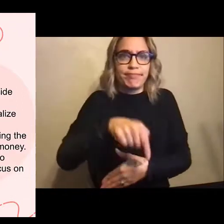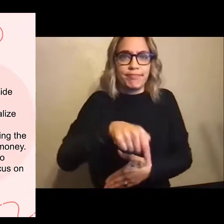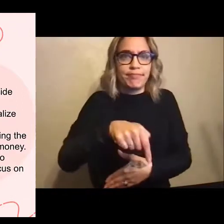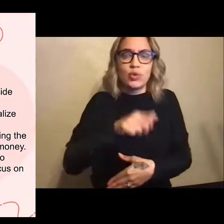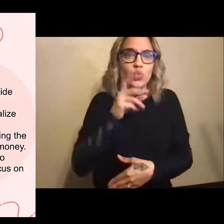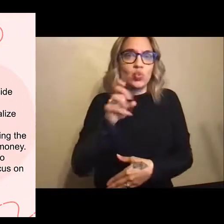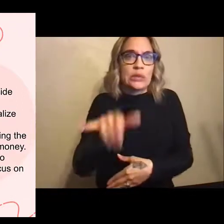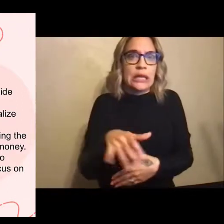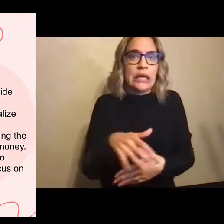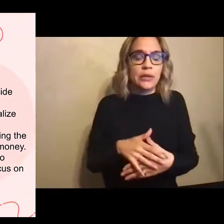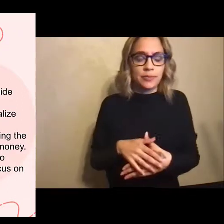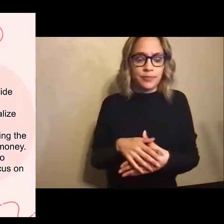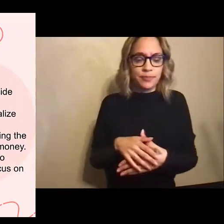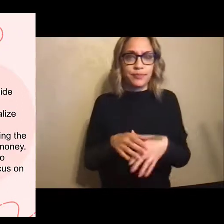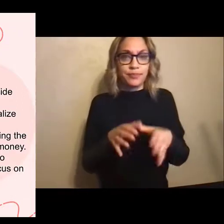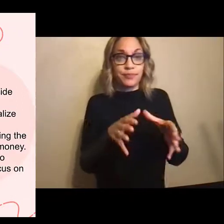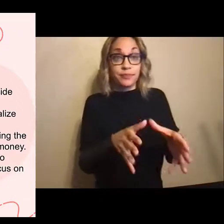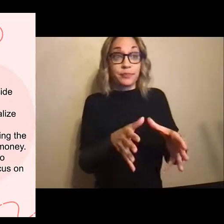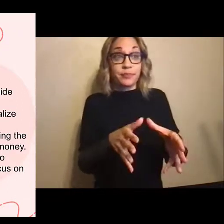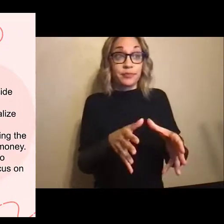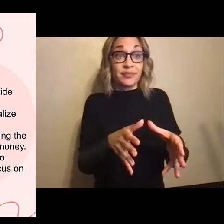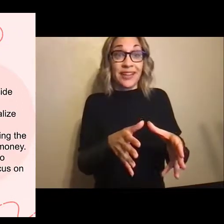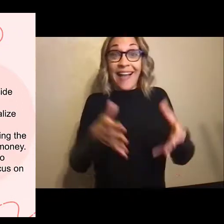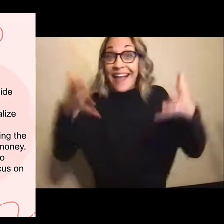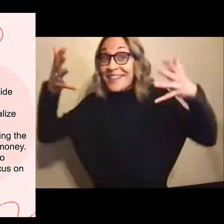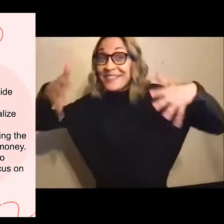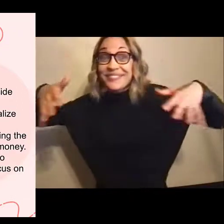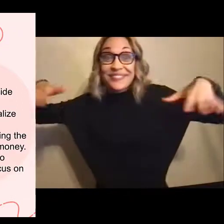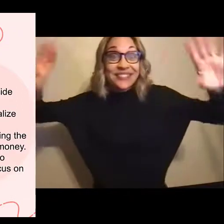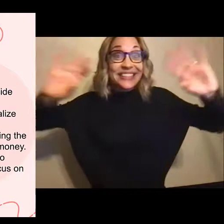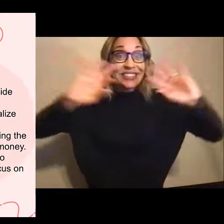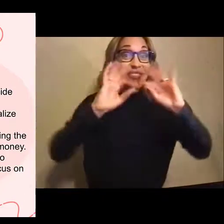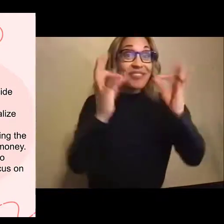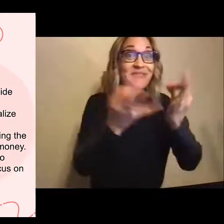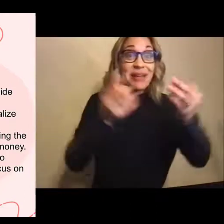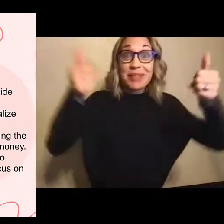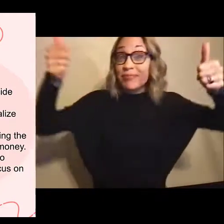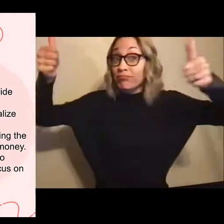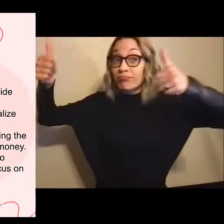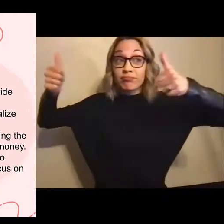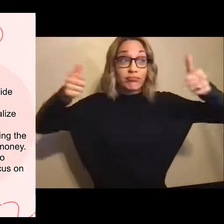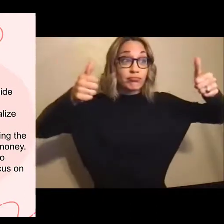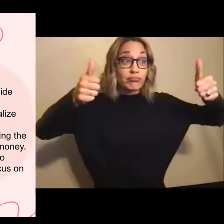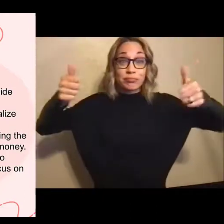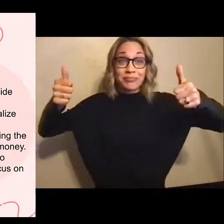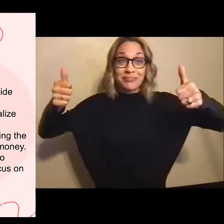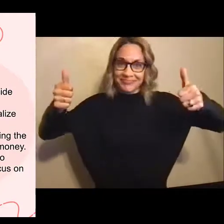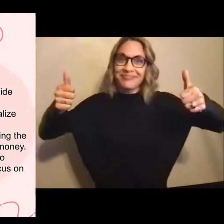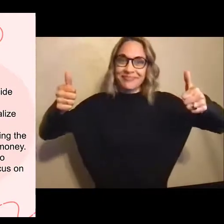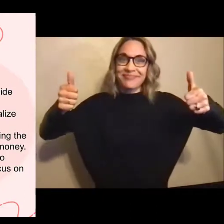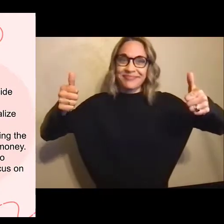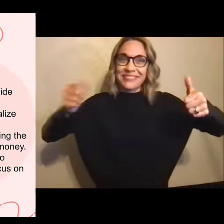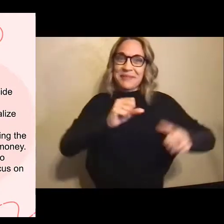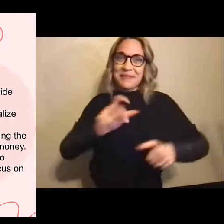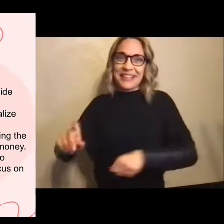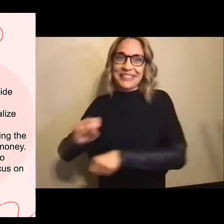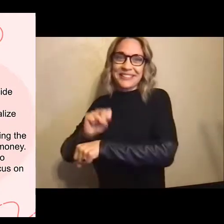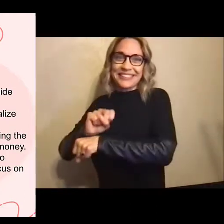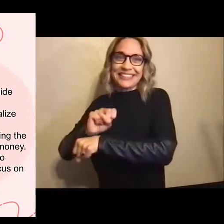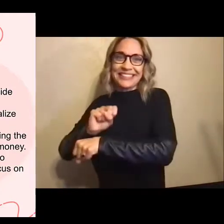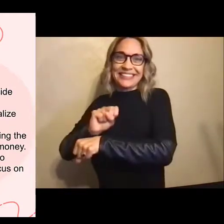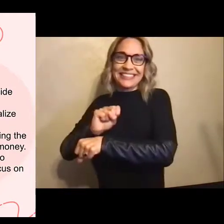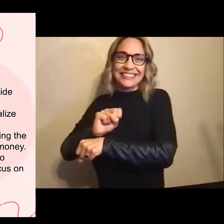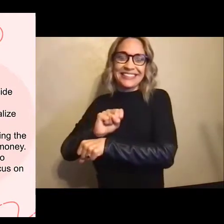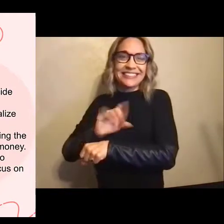Don't let business intrude with family. So make sure that you're keeping all of your blocks of time separate. But if you've been able to